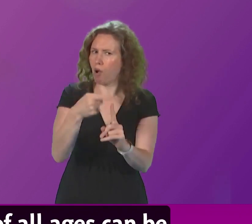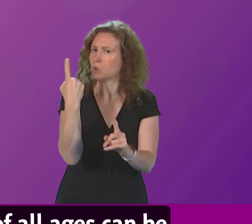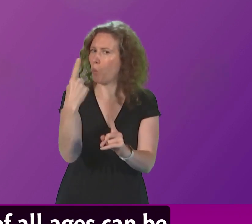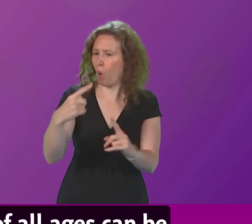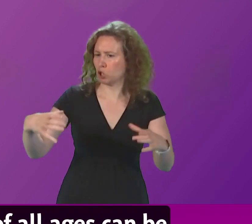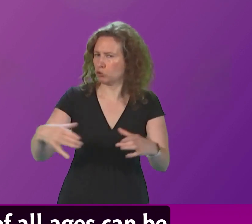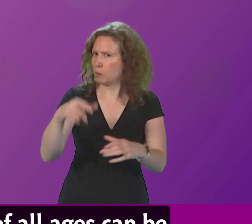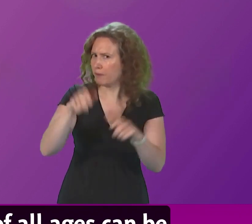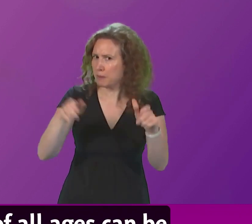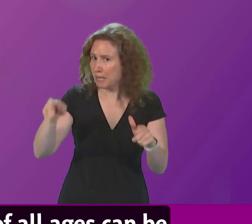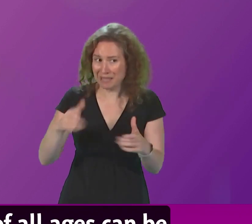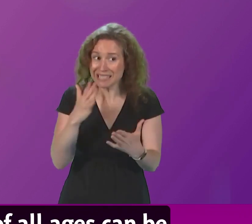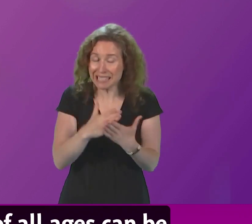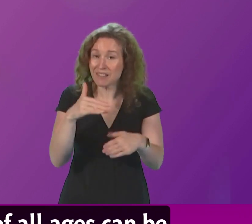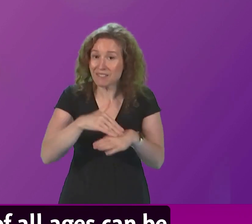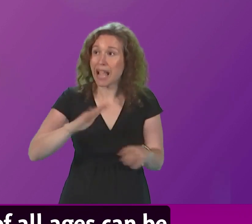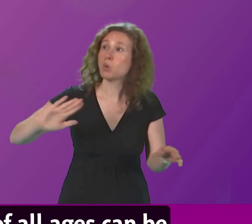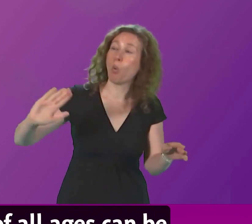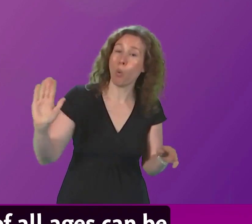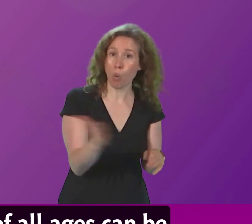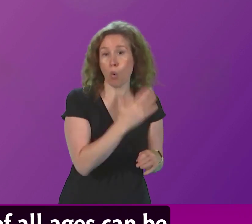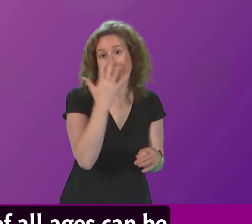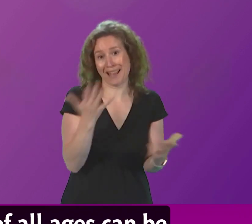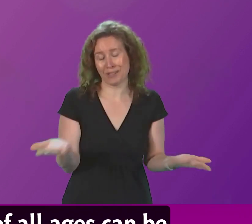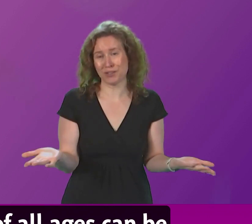given that people of all ages can be affected by